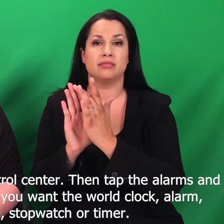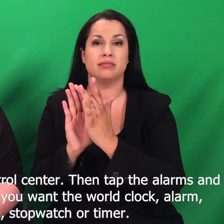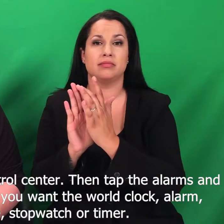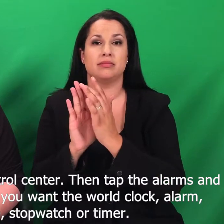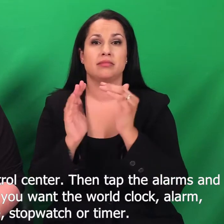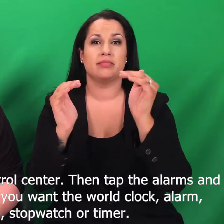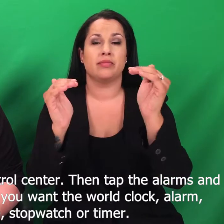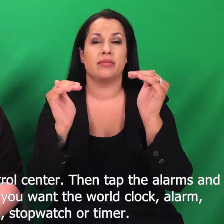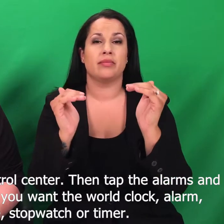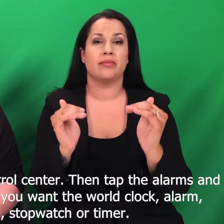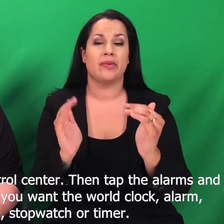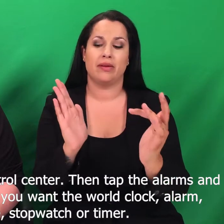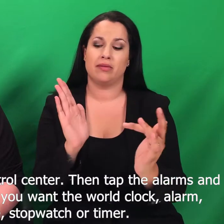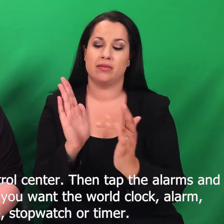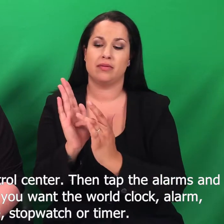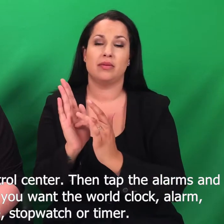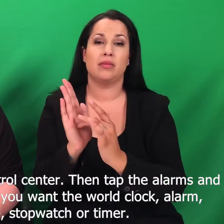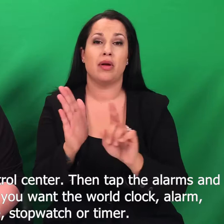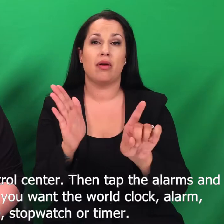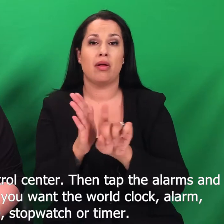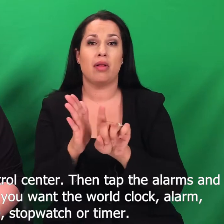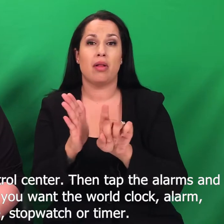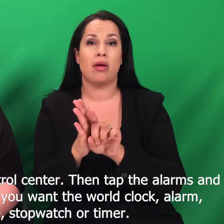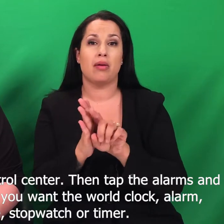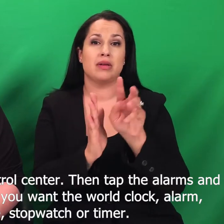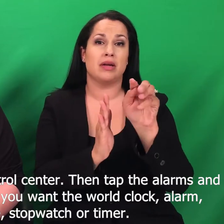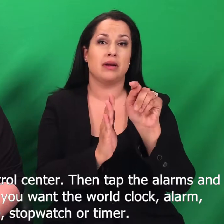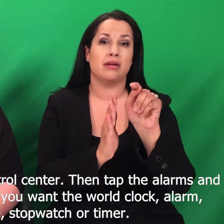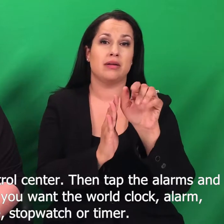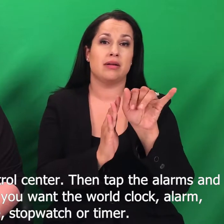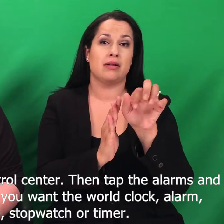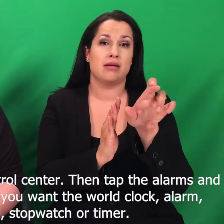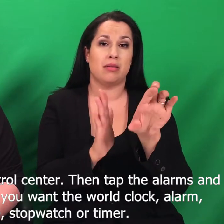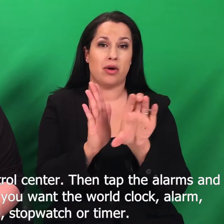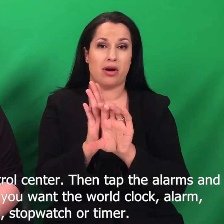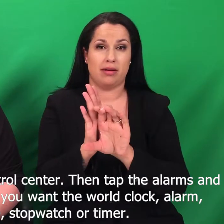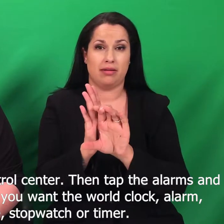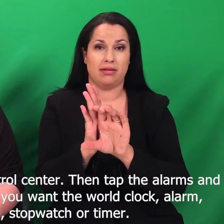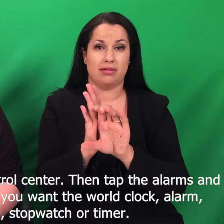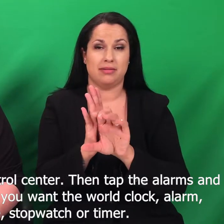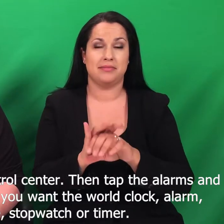Then, tap the Alarms and Timer icon.